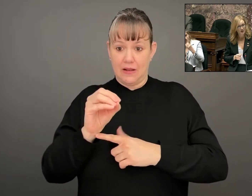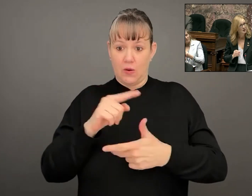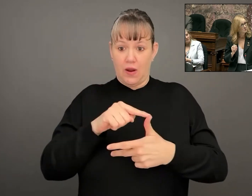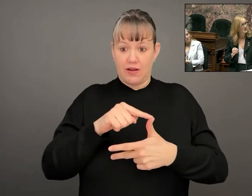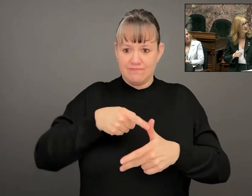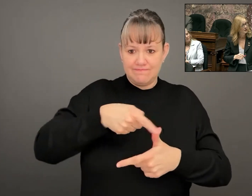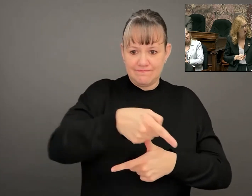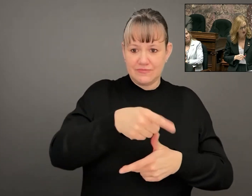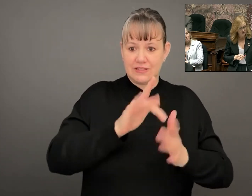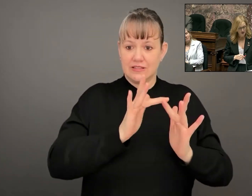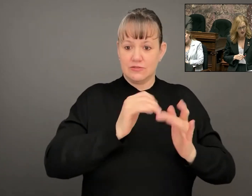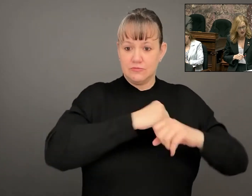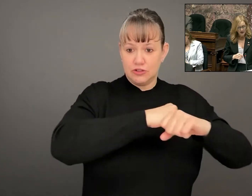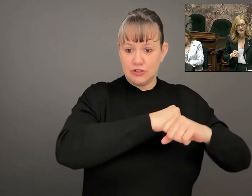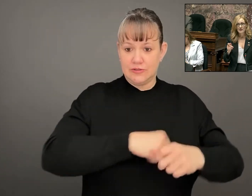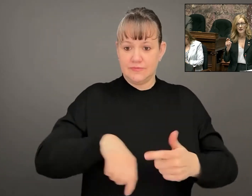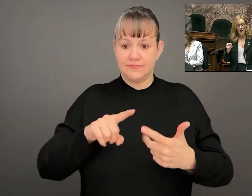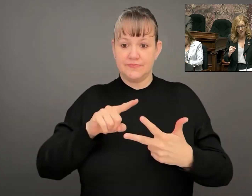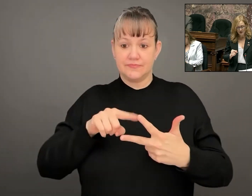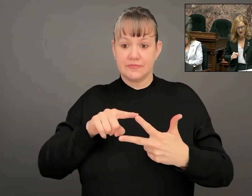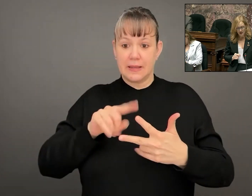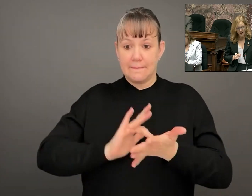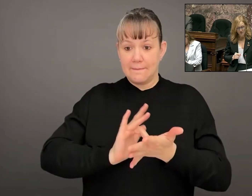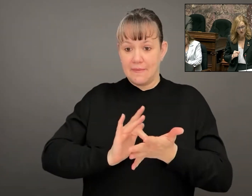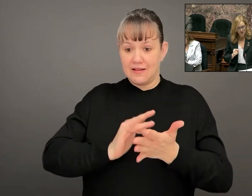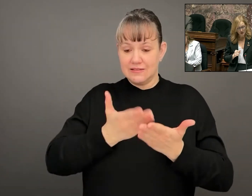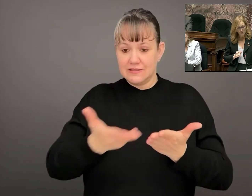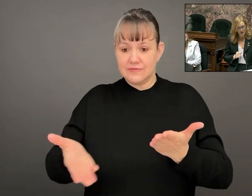industry, BC all." He said, "Now is